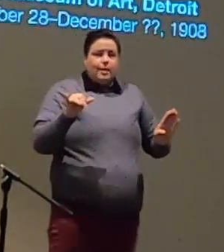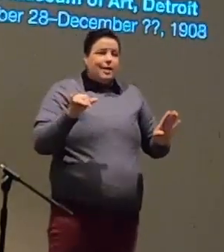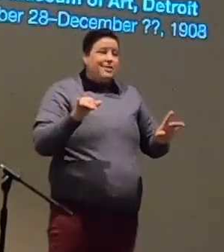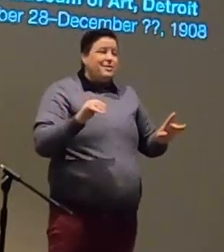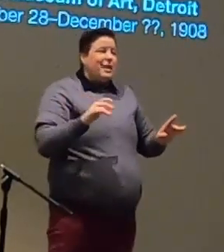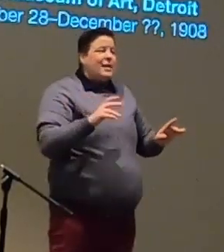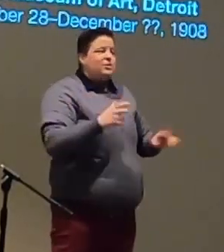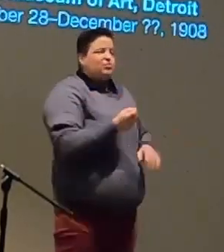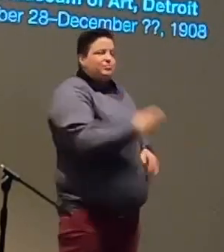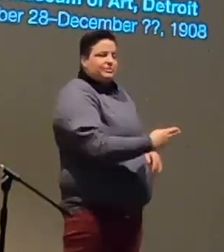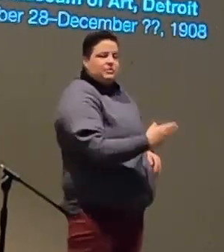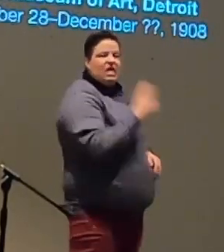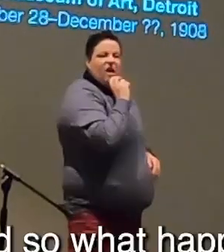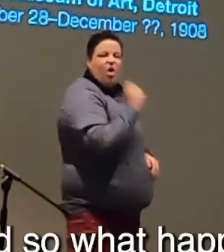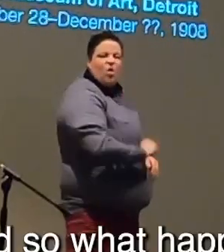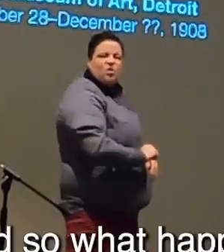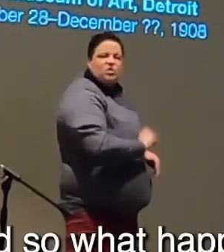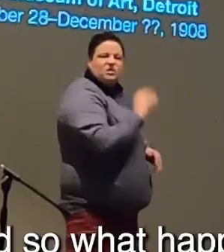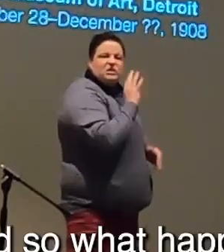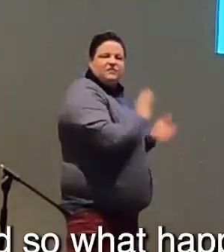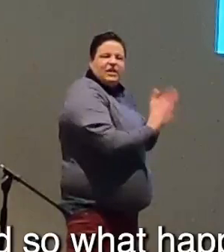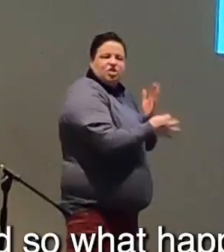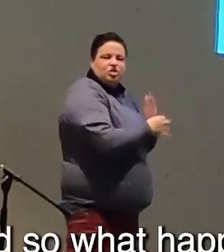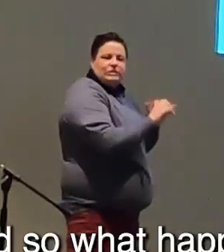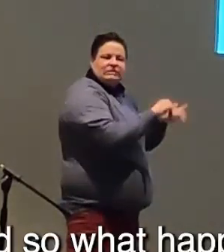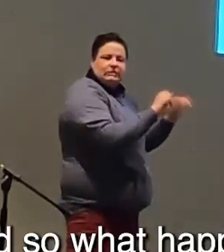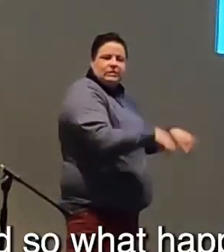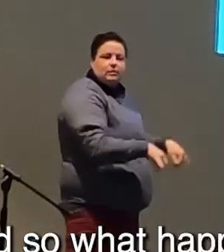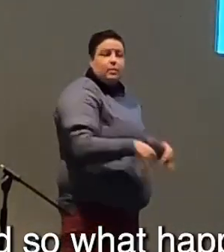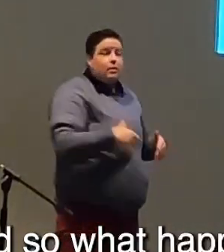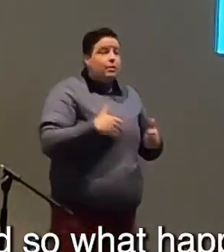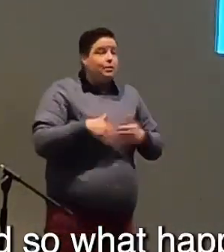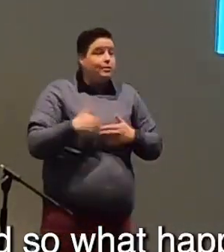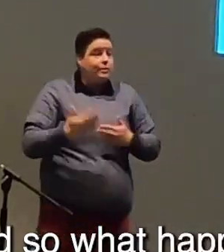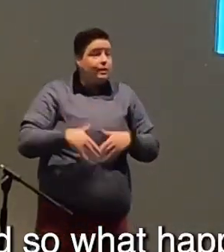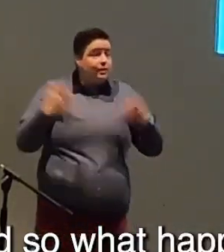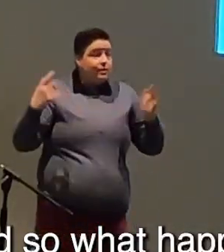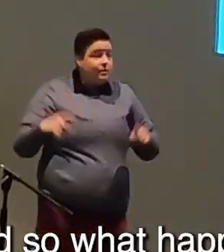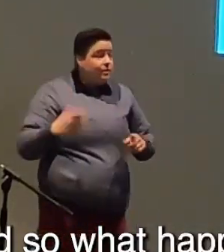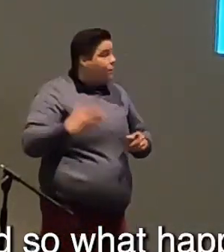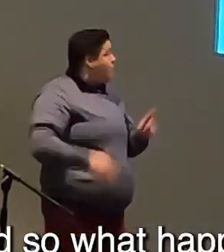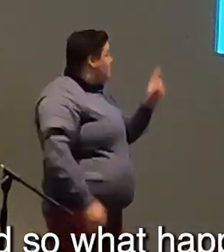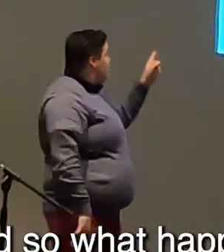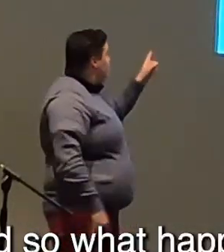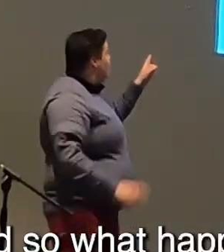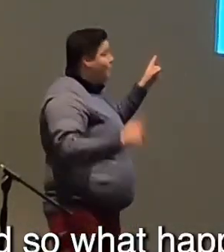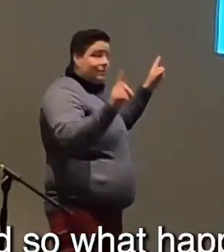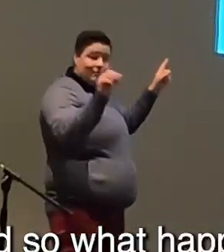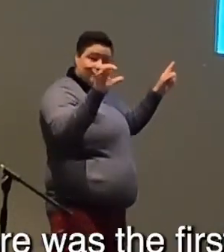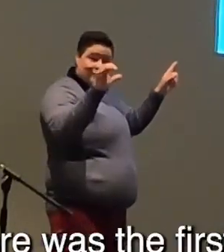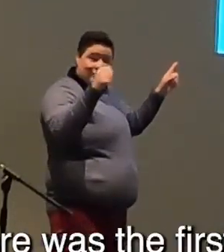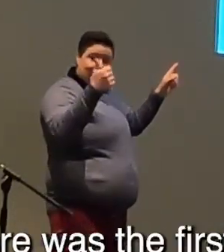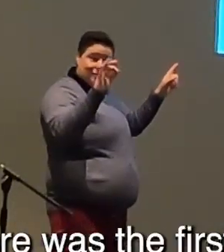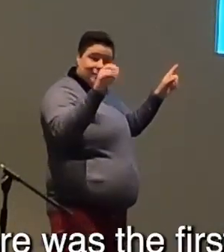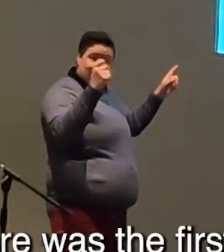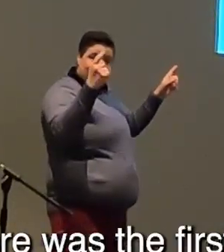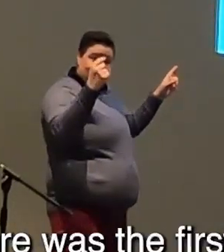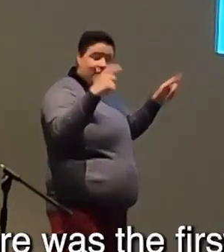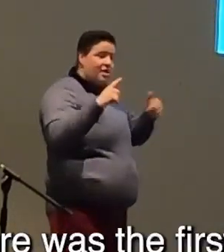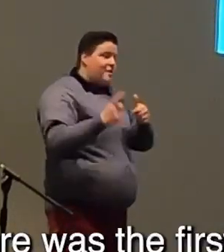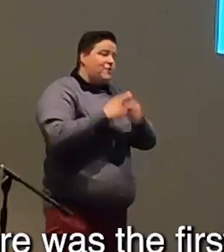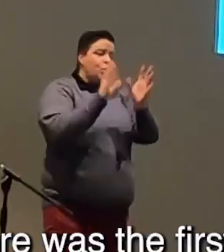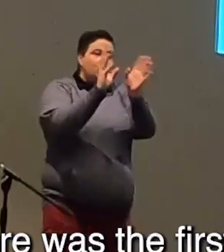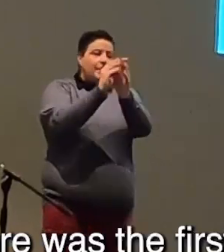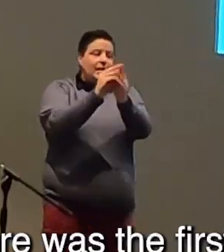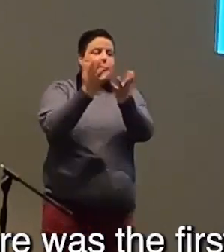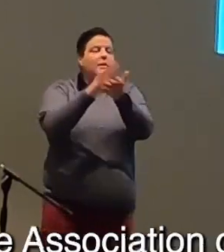outdated system. And so what happens next is in December of 1911, there was the first meeting